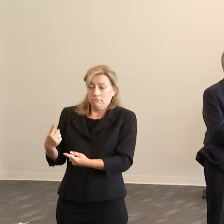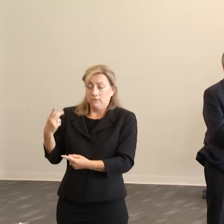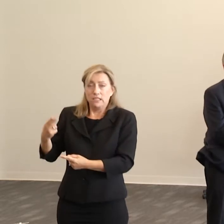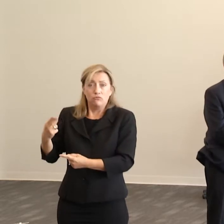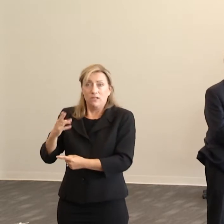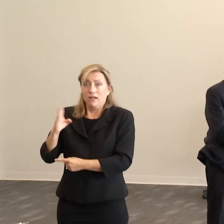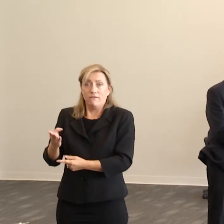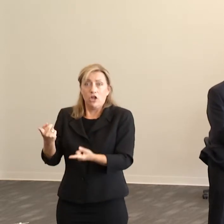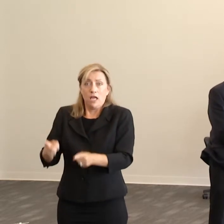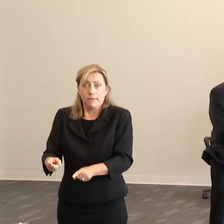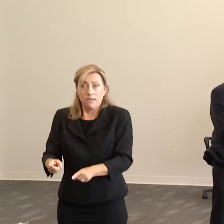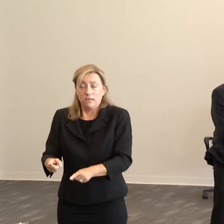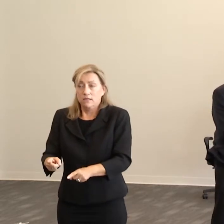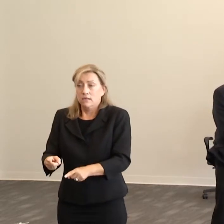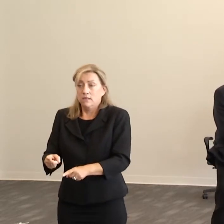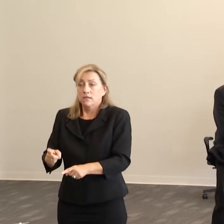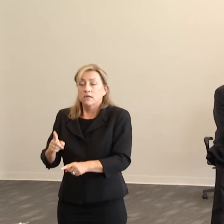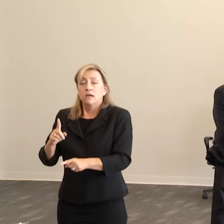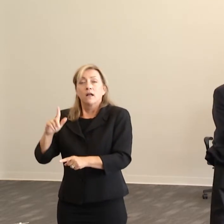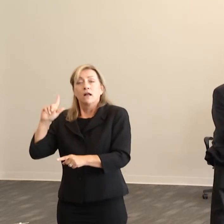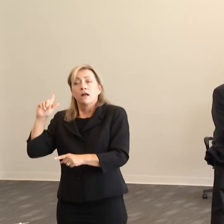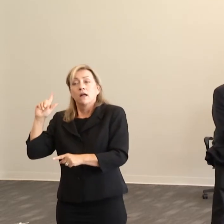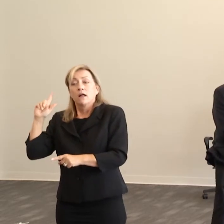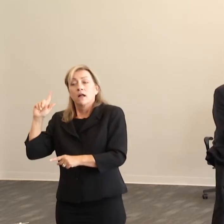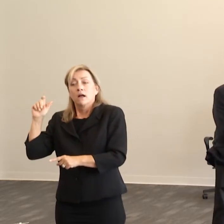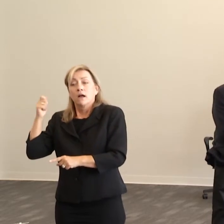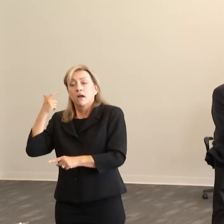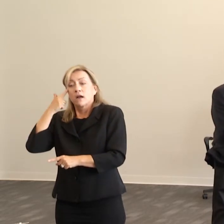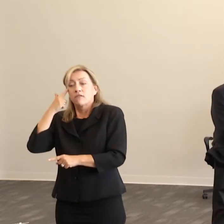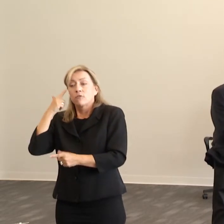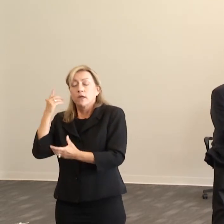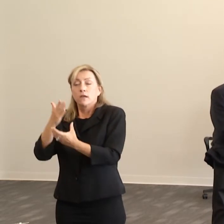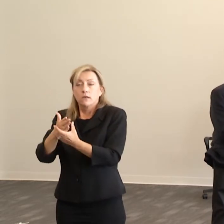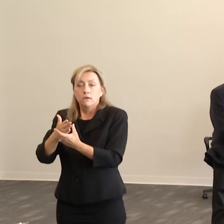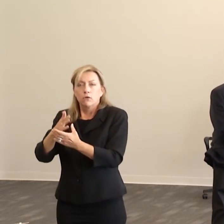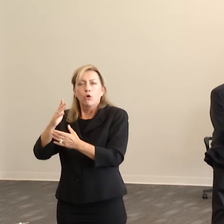attempt by any national leader